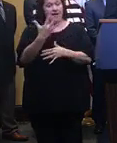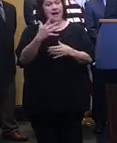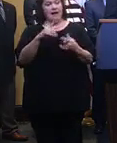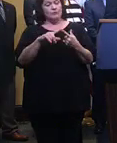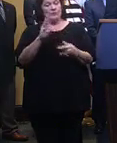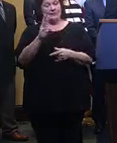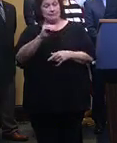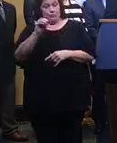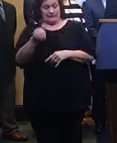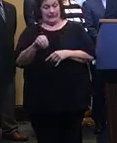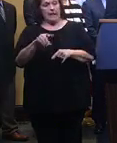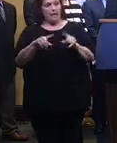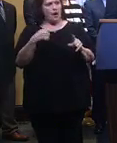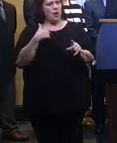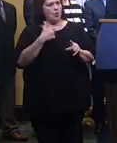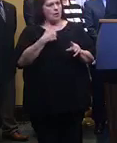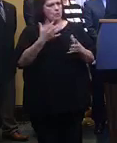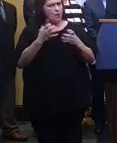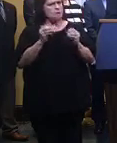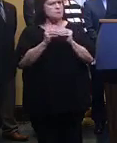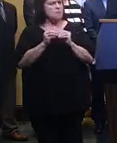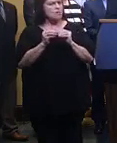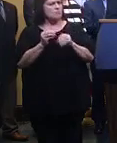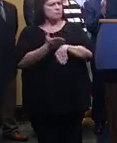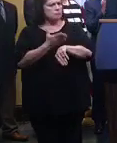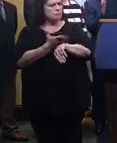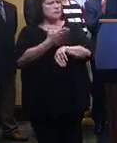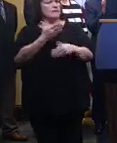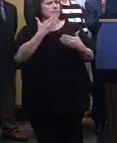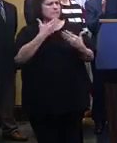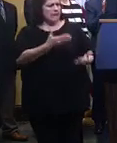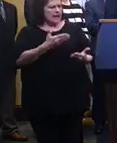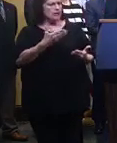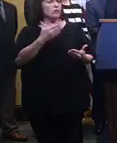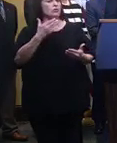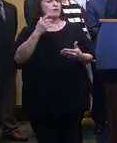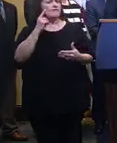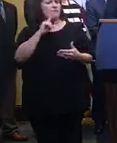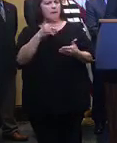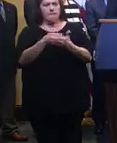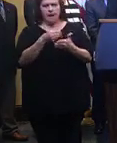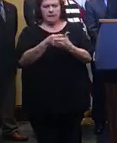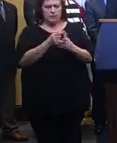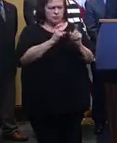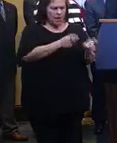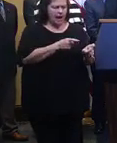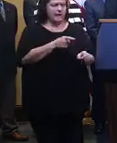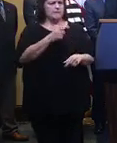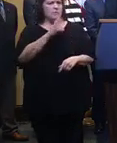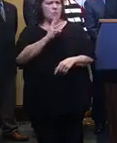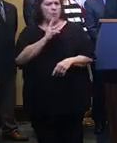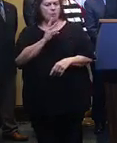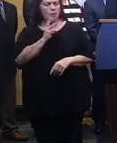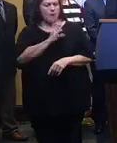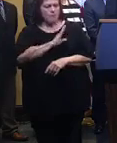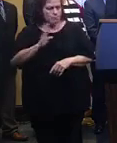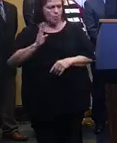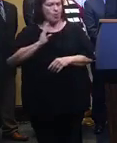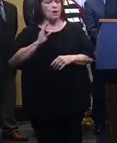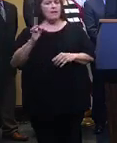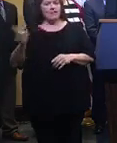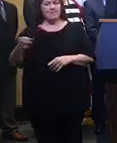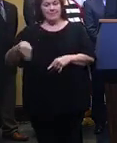want to be, but we're on the pace. Thanks to the leadership of Keith LaGrange at DPW, Bob Turner at Sewage and Water Board, and Joe Threat running